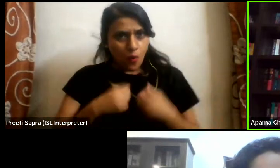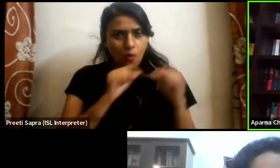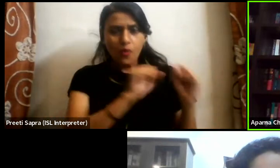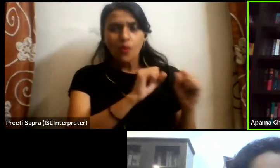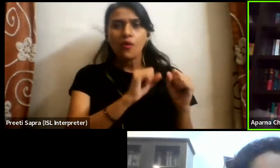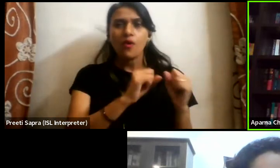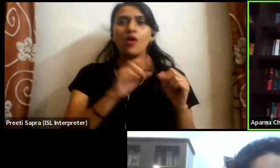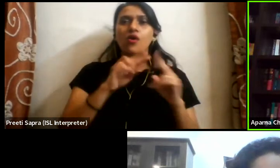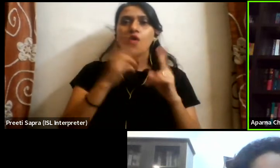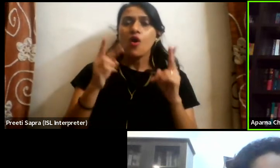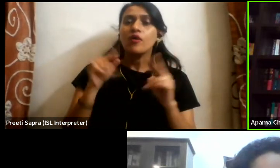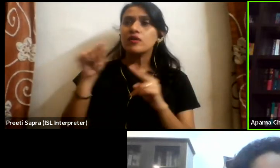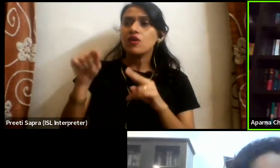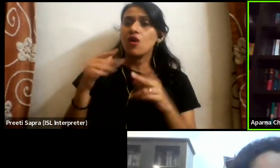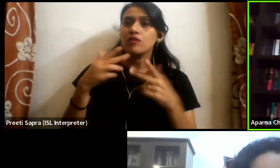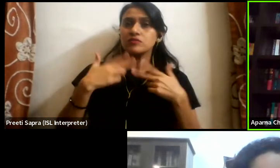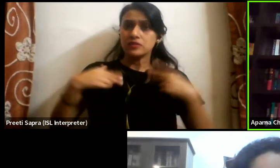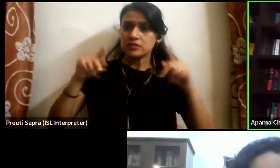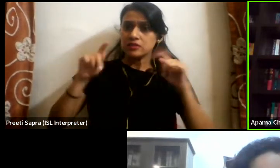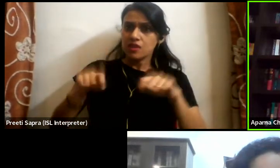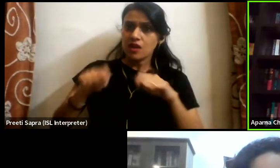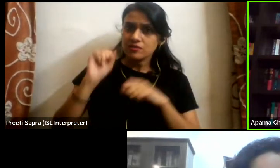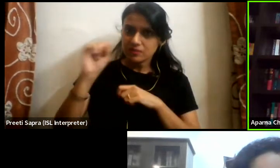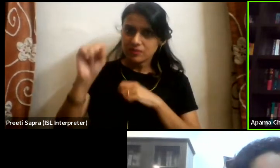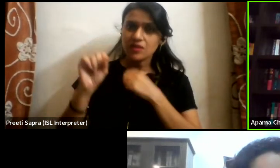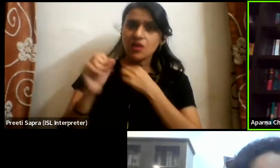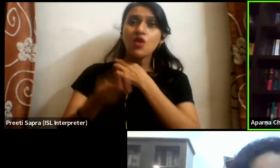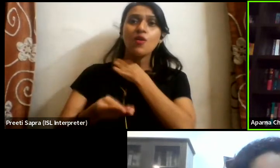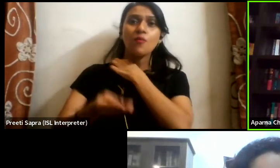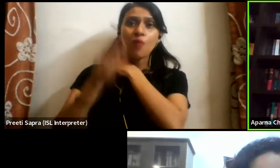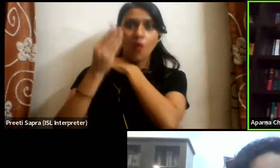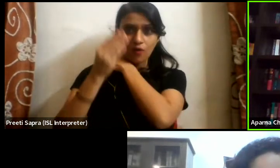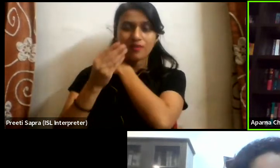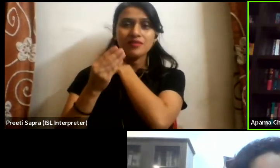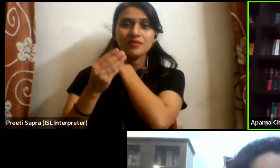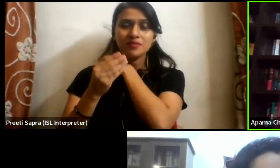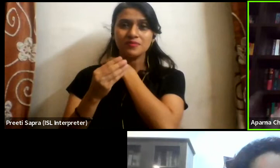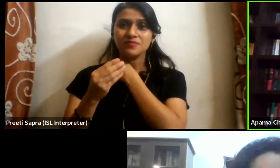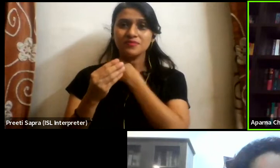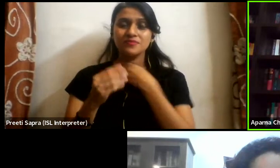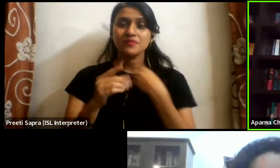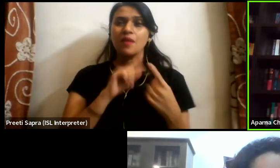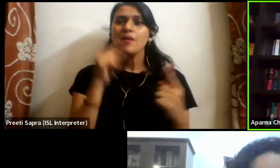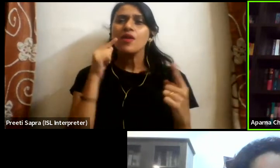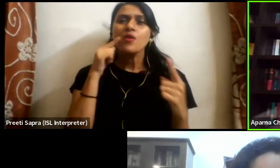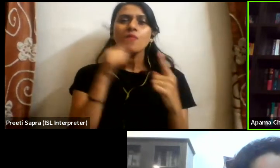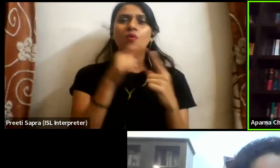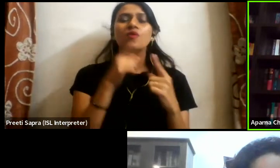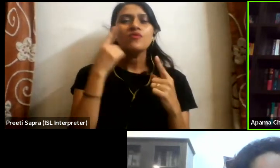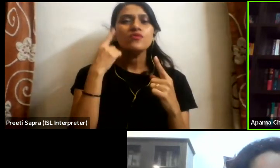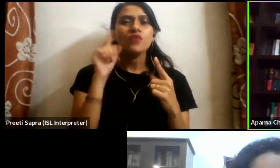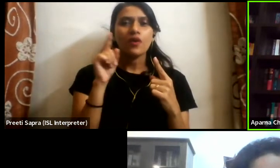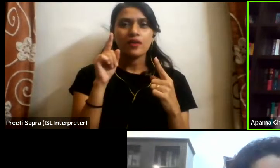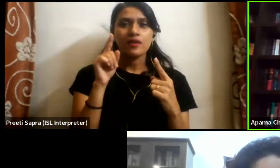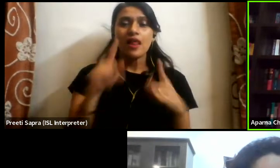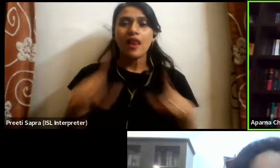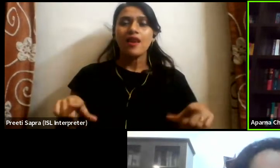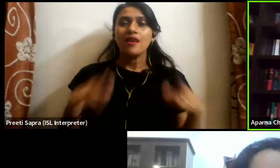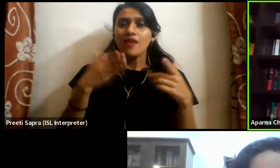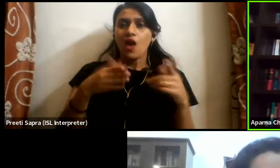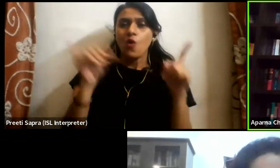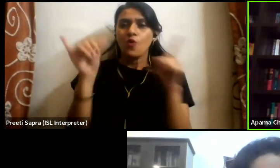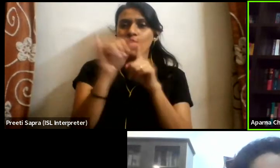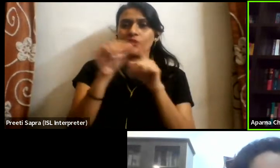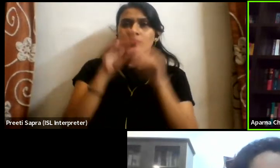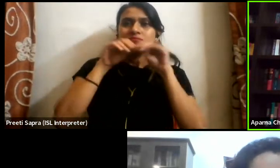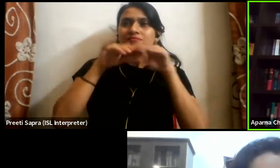greater democratization. But more to the point on live streaming, I think that's